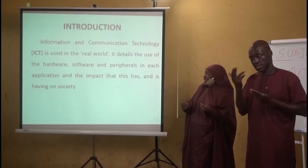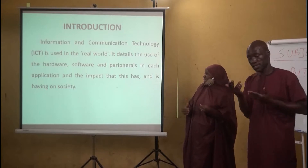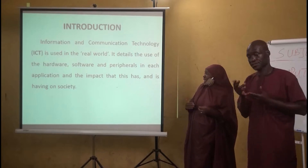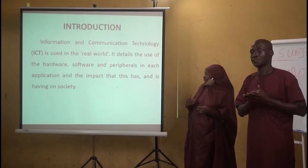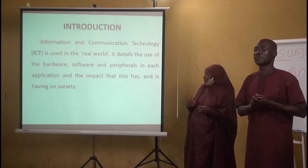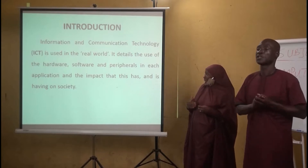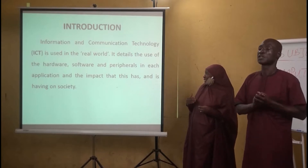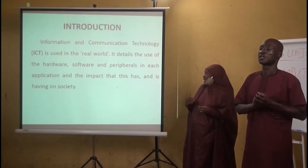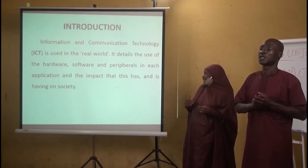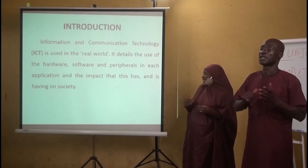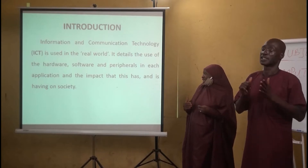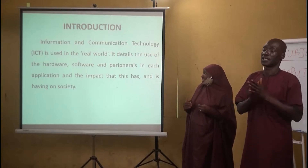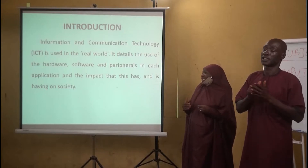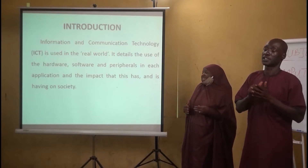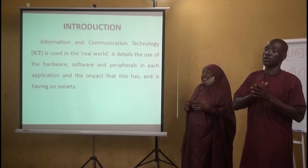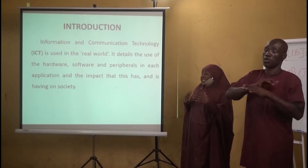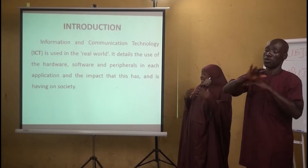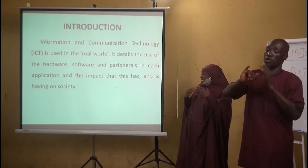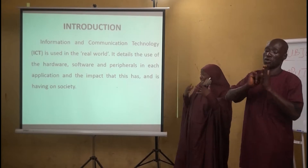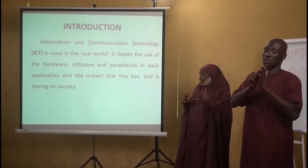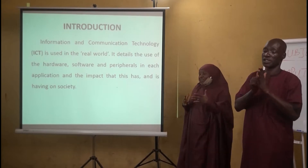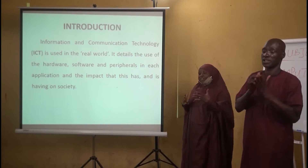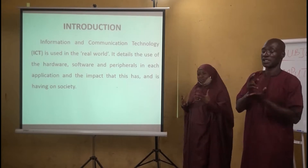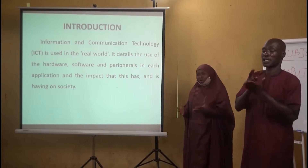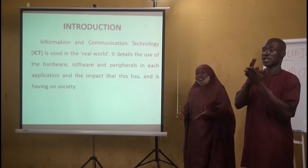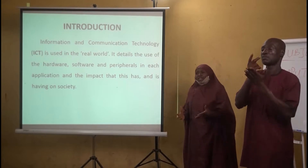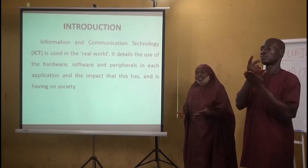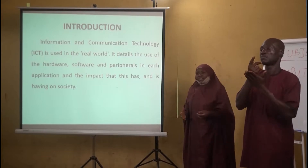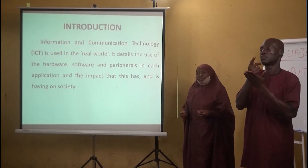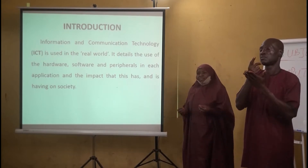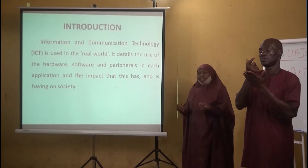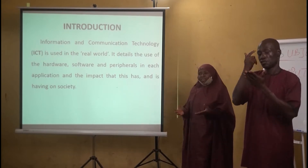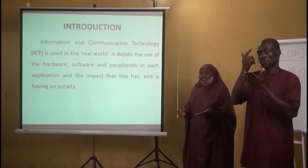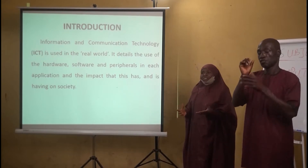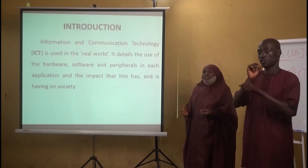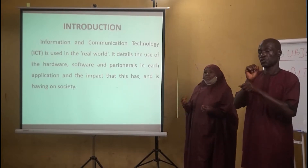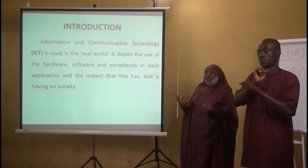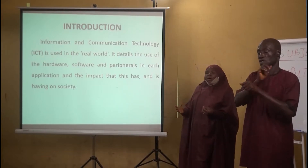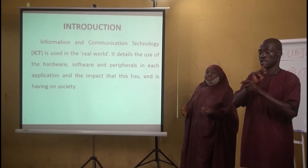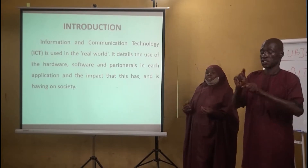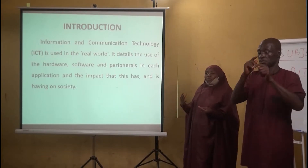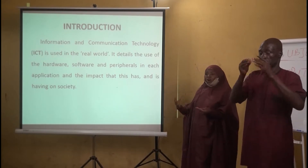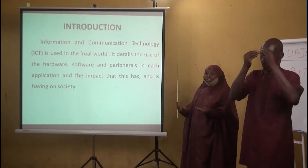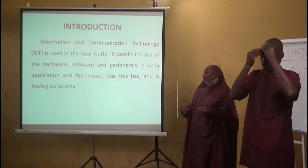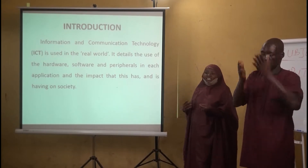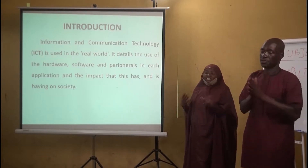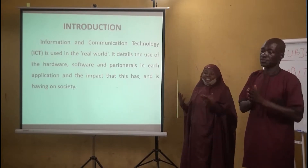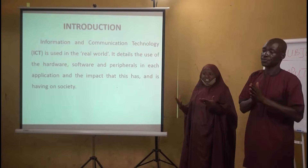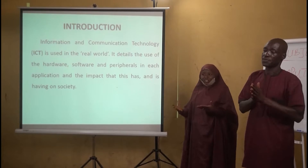the impact that this has and is having on our society. Yes, because the world now is in digital